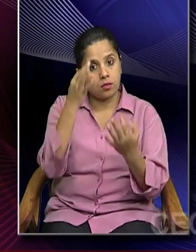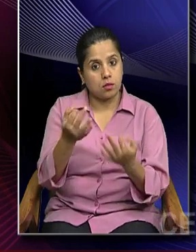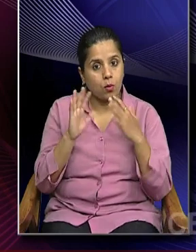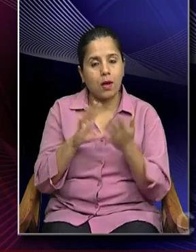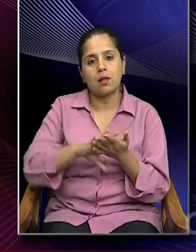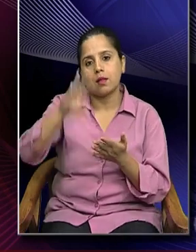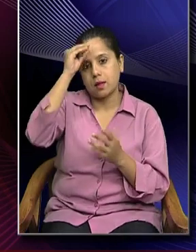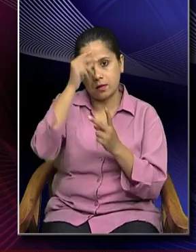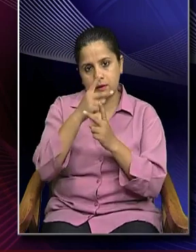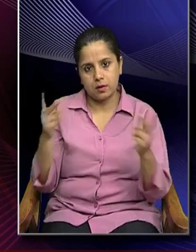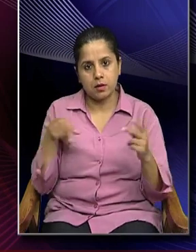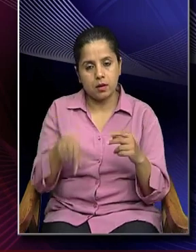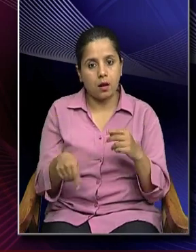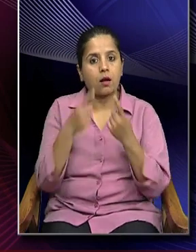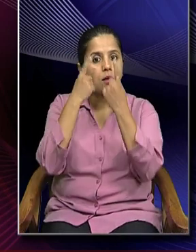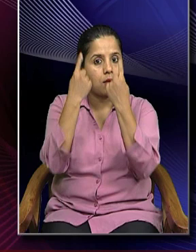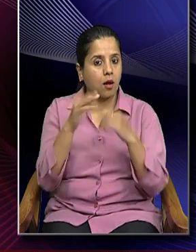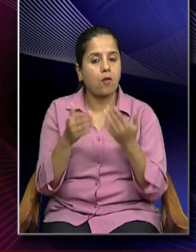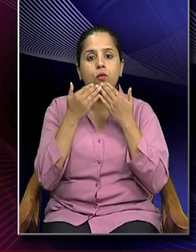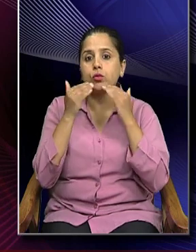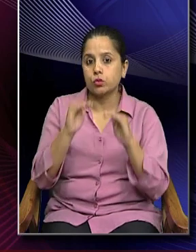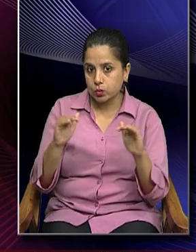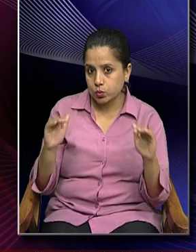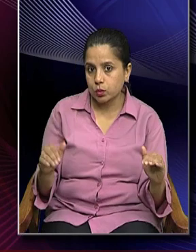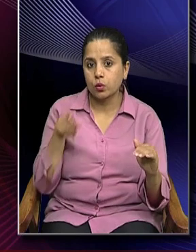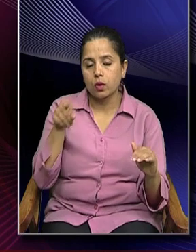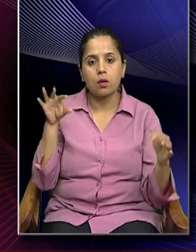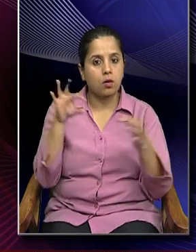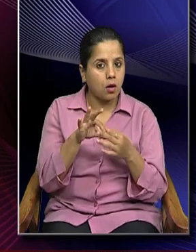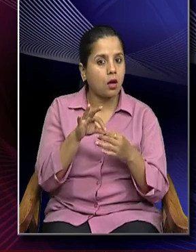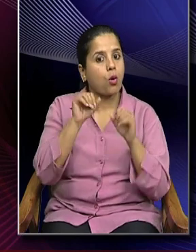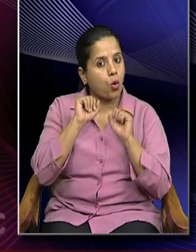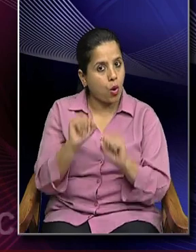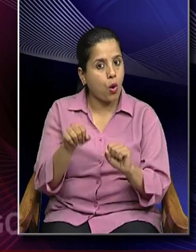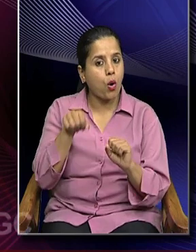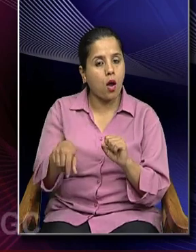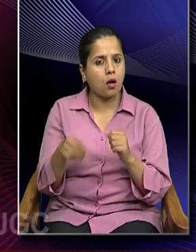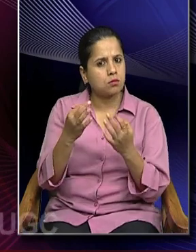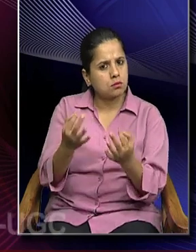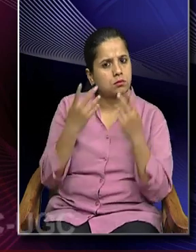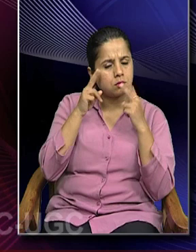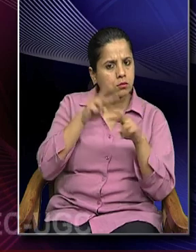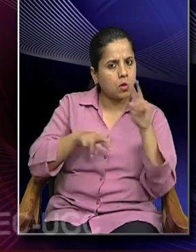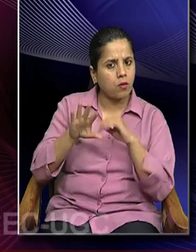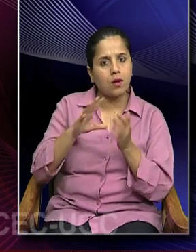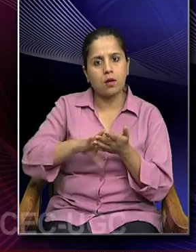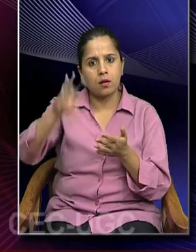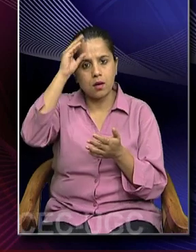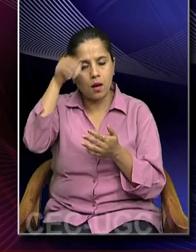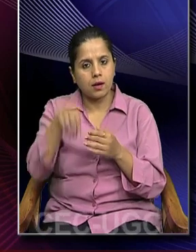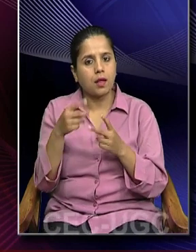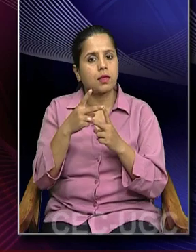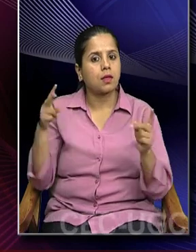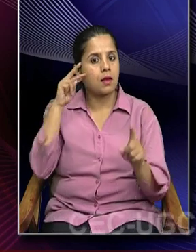learning. It evaluates the students based on their mastery of learning